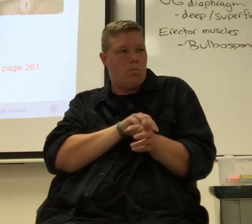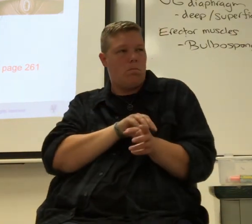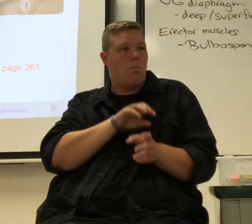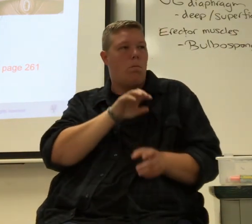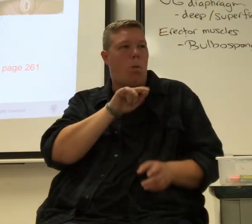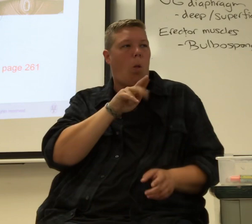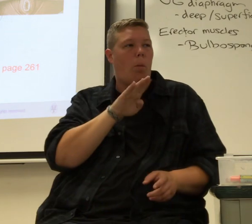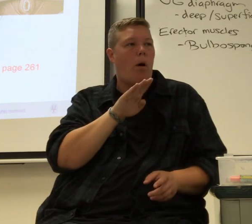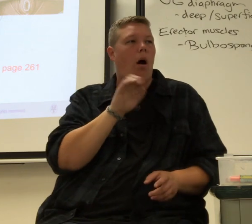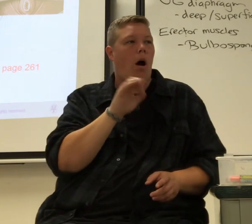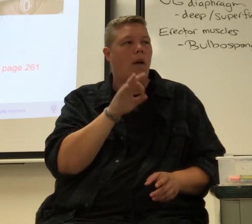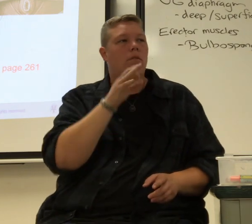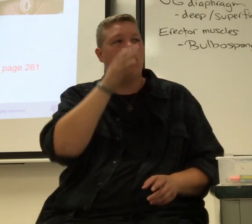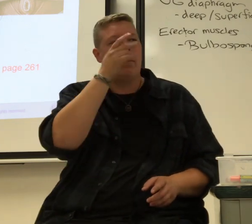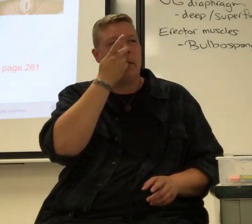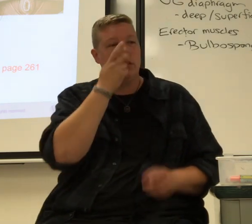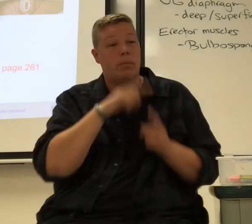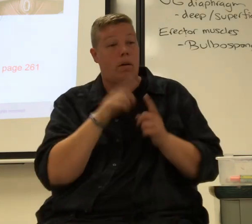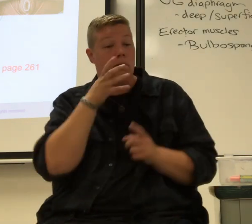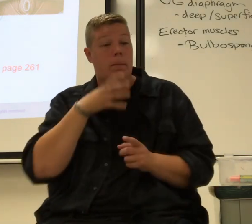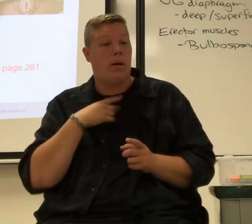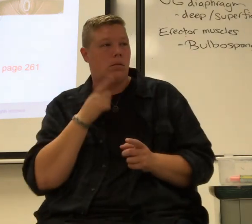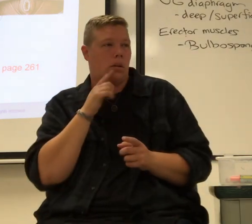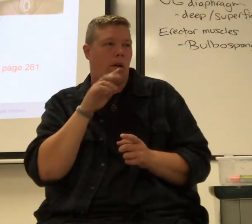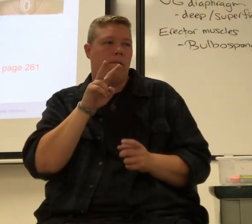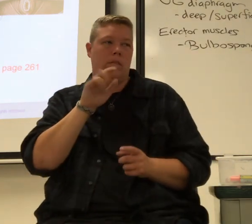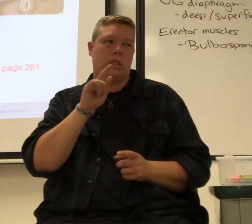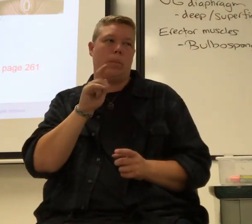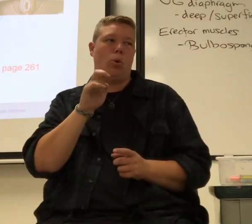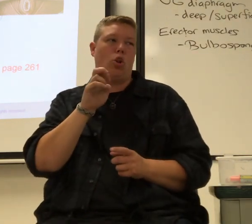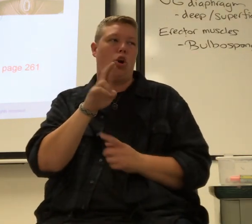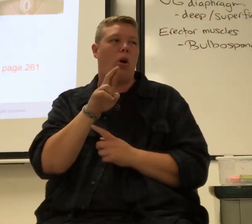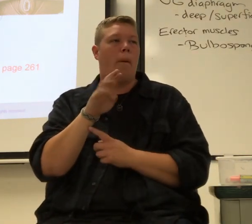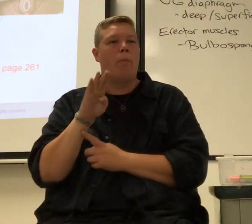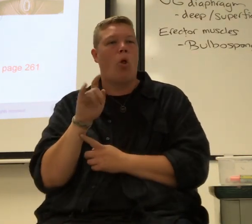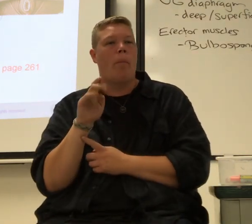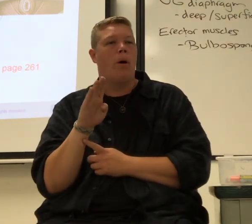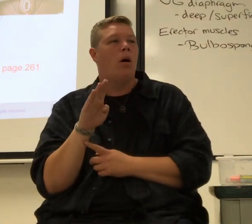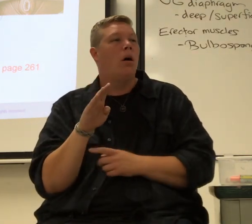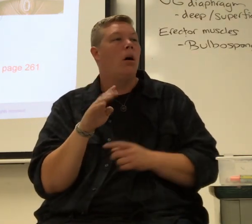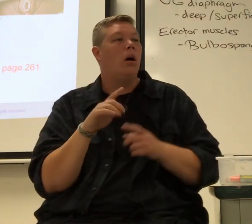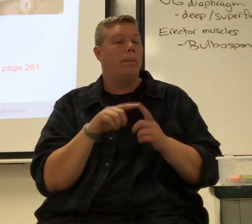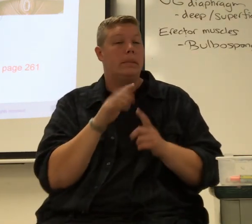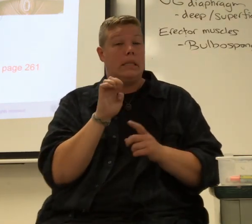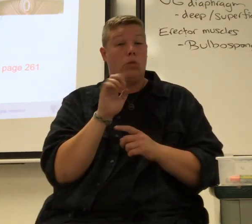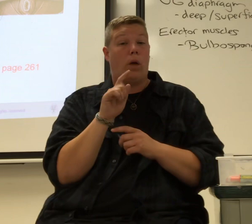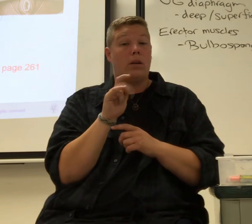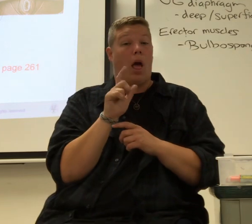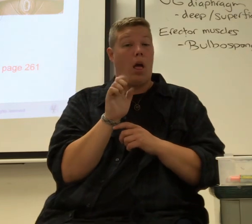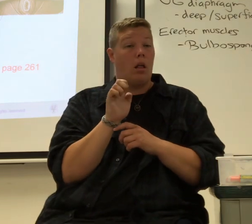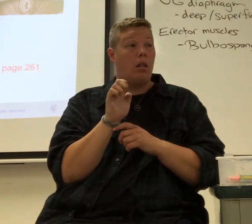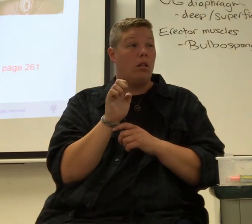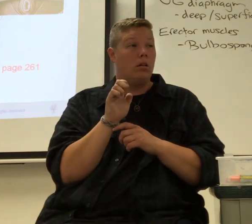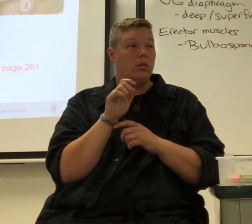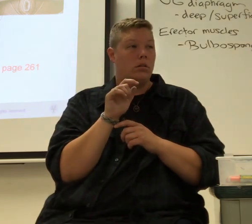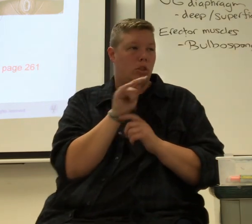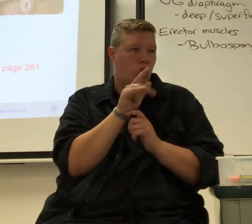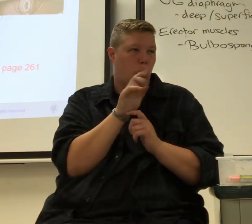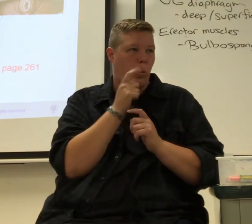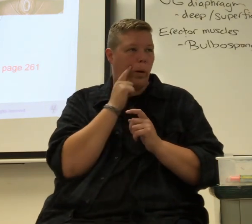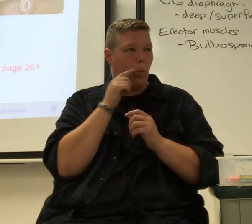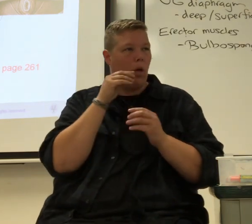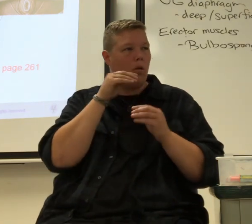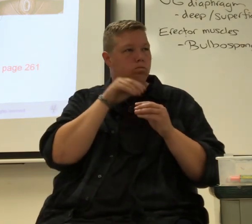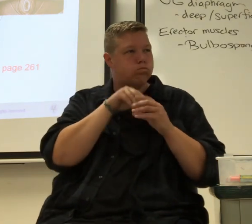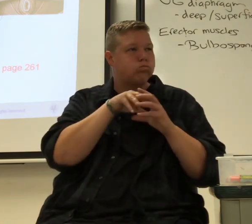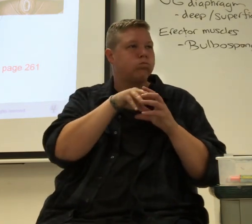it's vestibular bulb. Now the function of it is, since it's erectile tissue, it fills with blood. And when it does